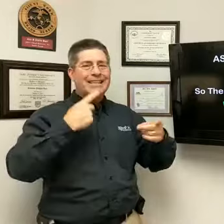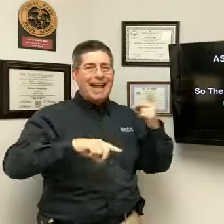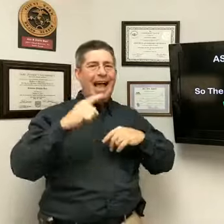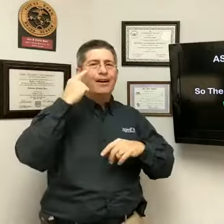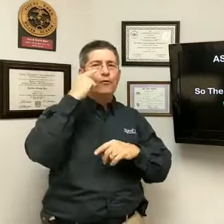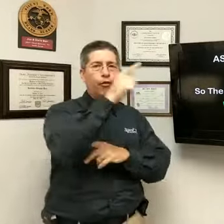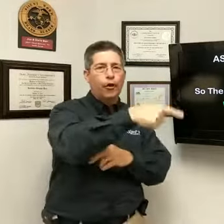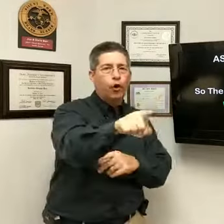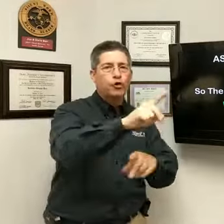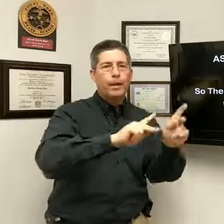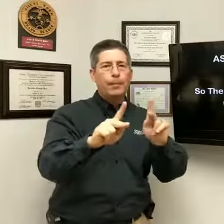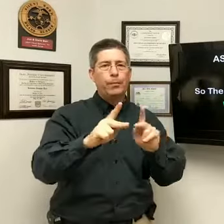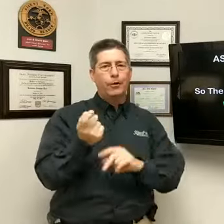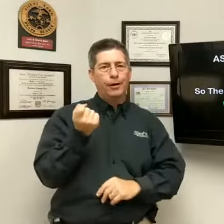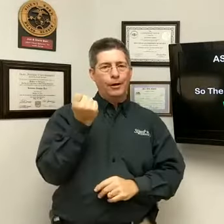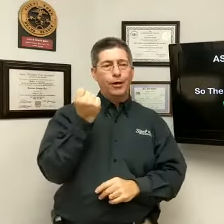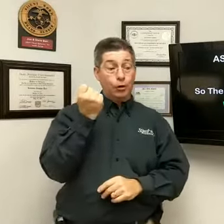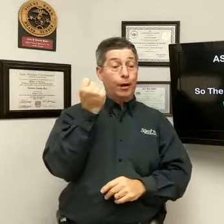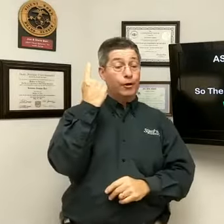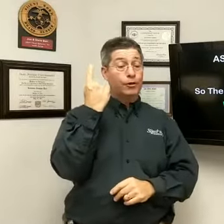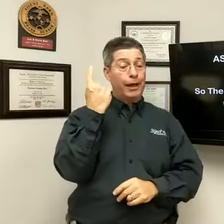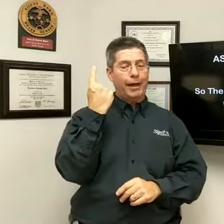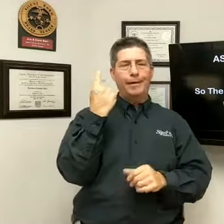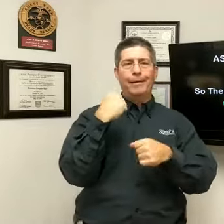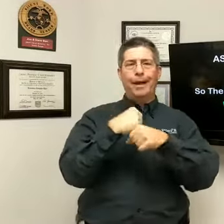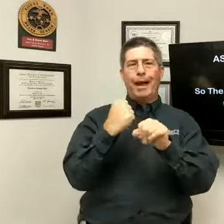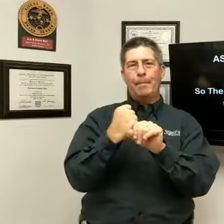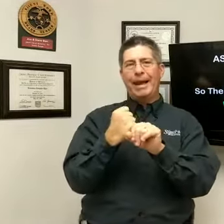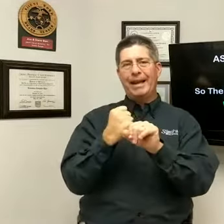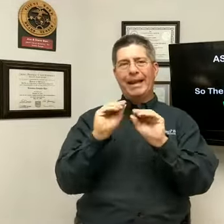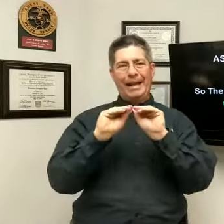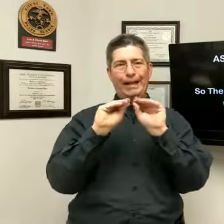Sign for those people to understand and make it clear.